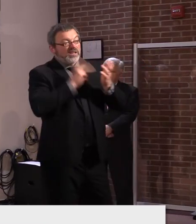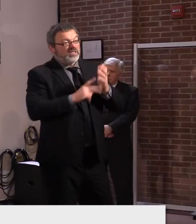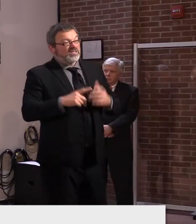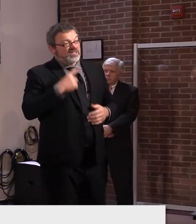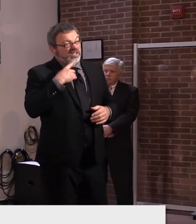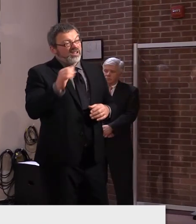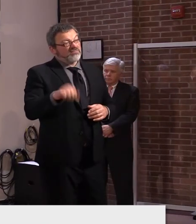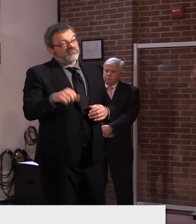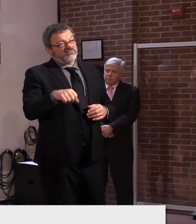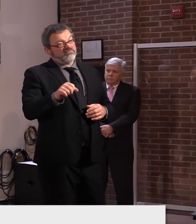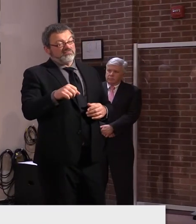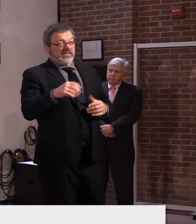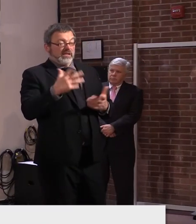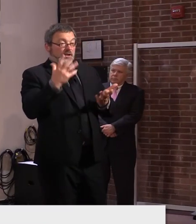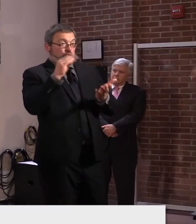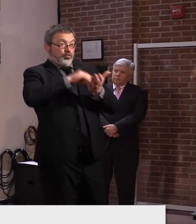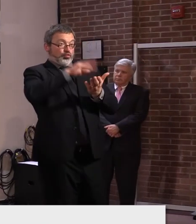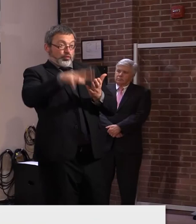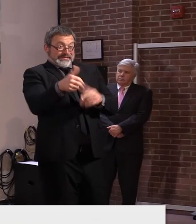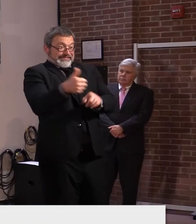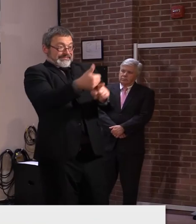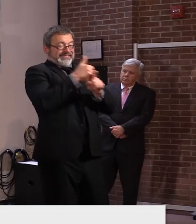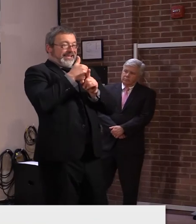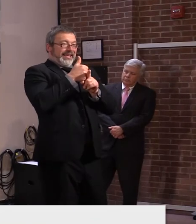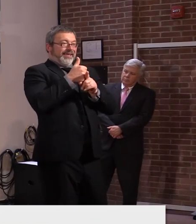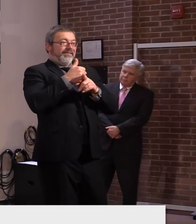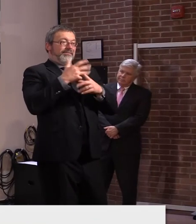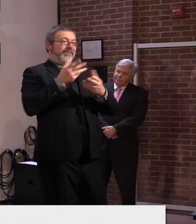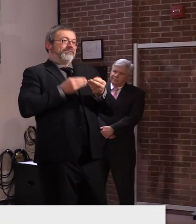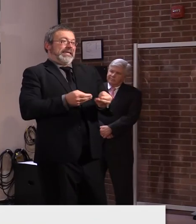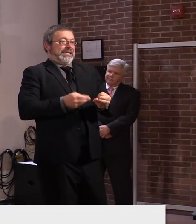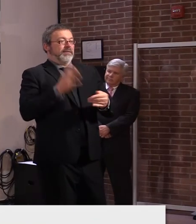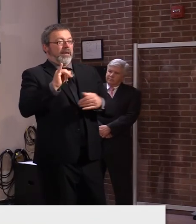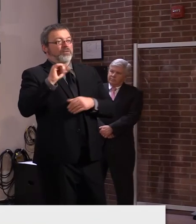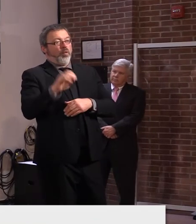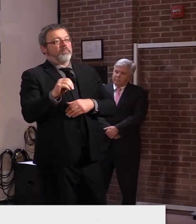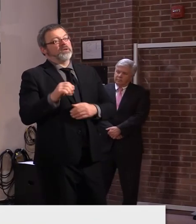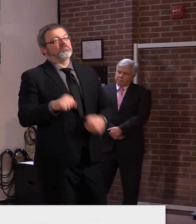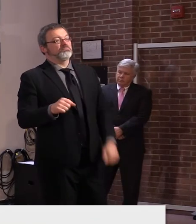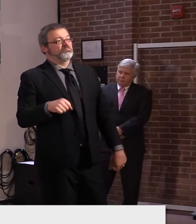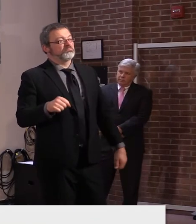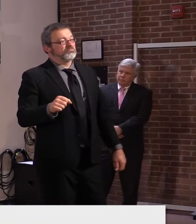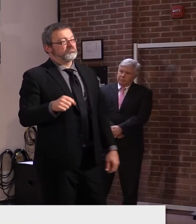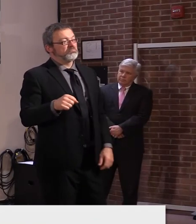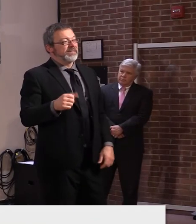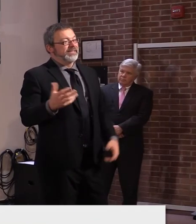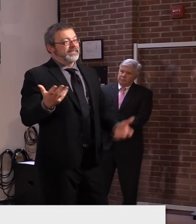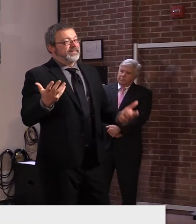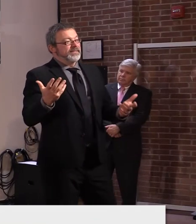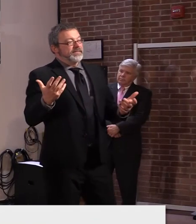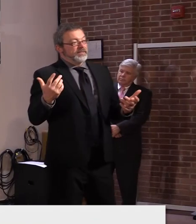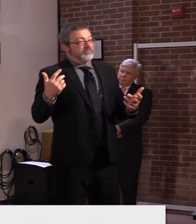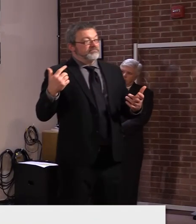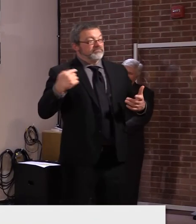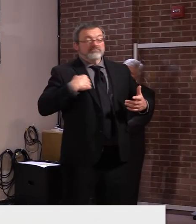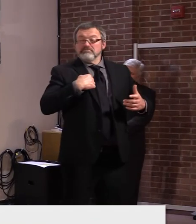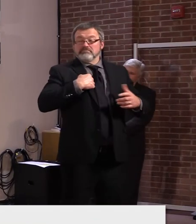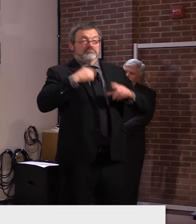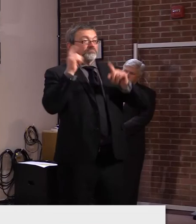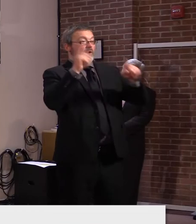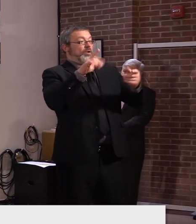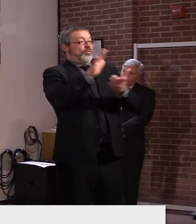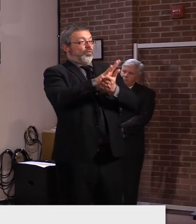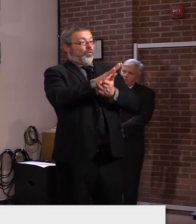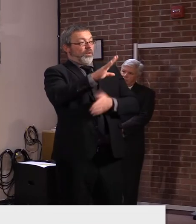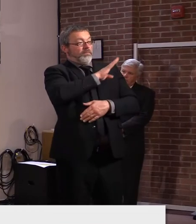see it in adults as well. I've been in several school board meetings or observed them. Was in one last night, and I can't help but